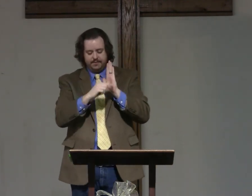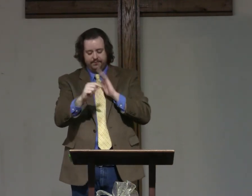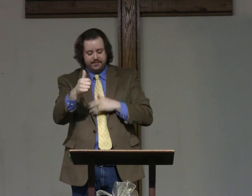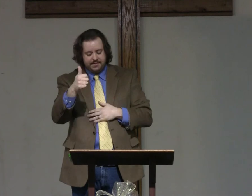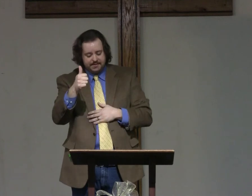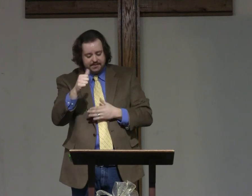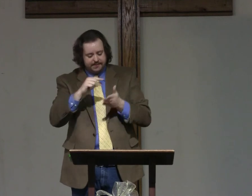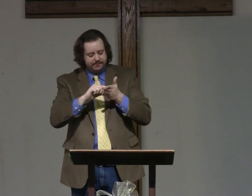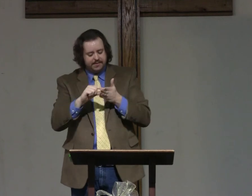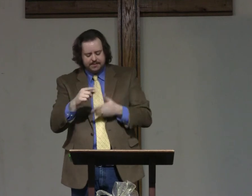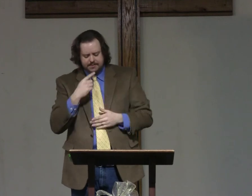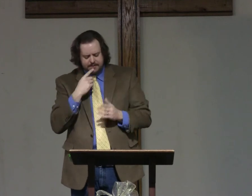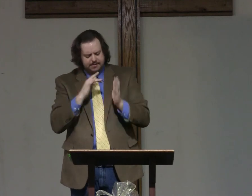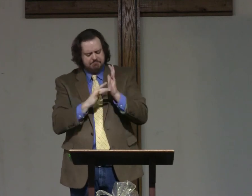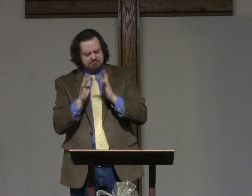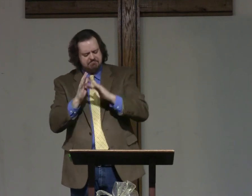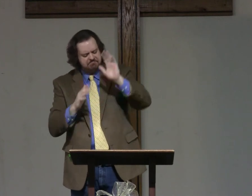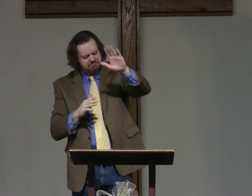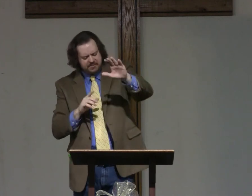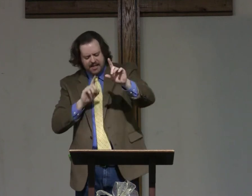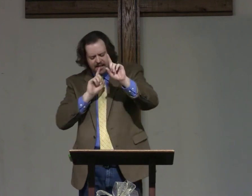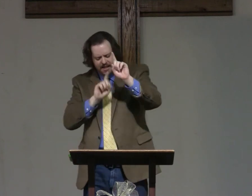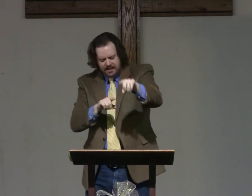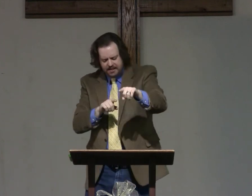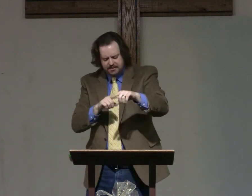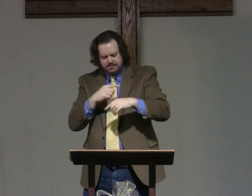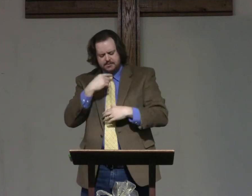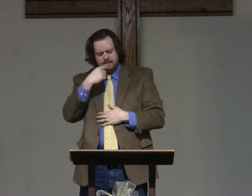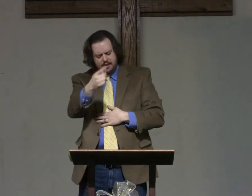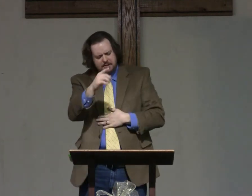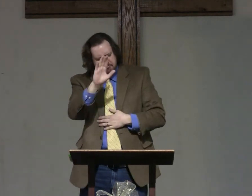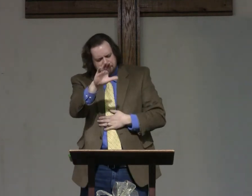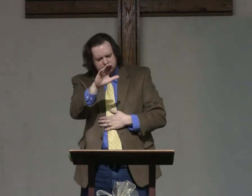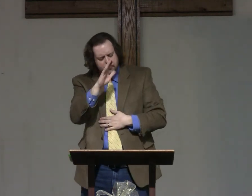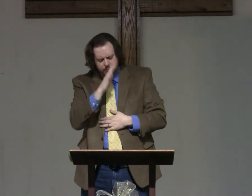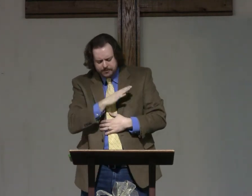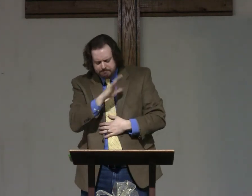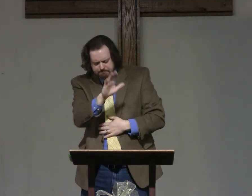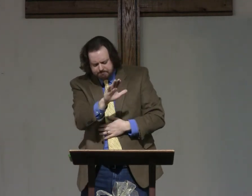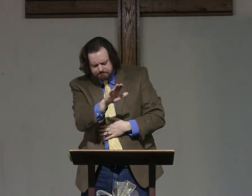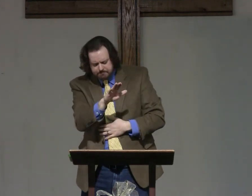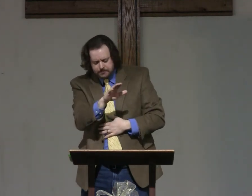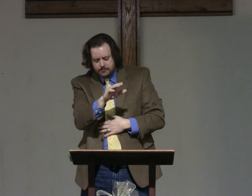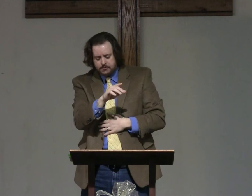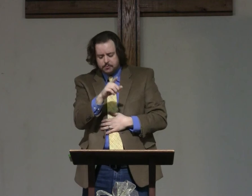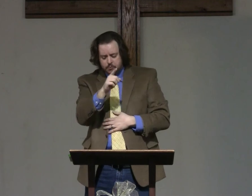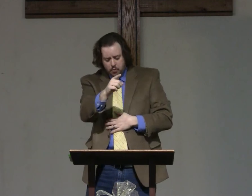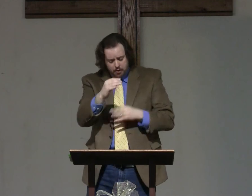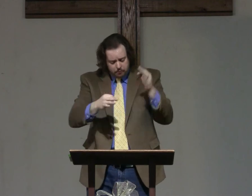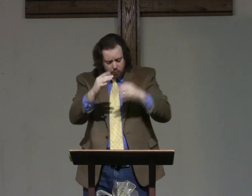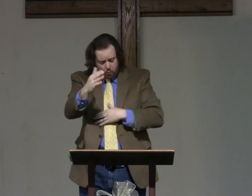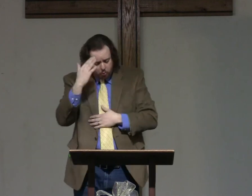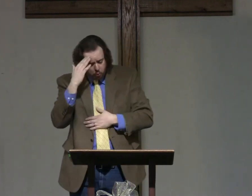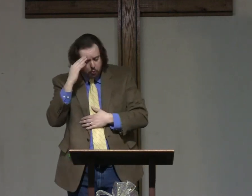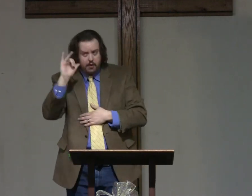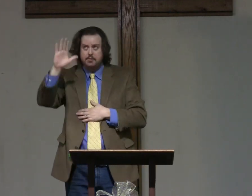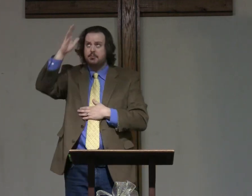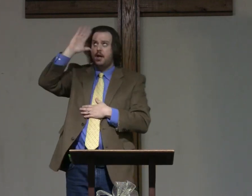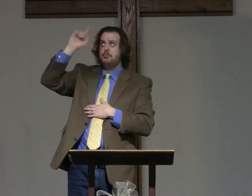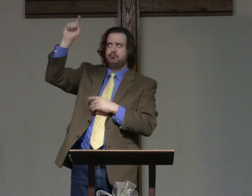living water to give you. John 4:10, Jesus answered and said to her, if is the gift of God. Who